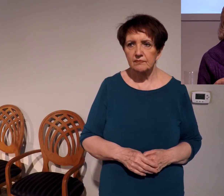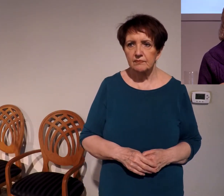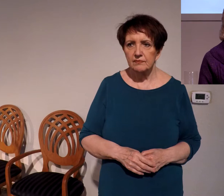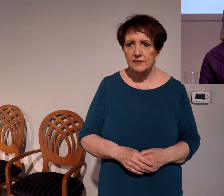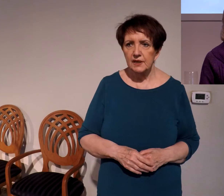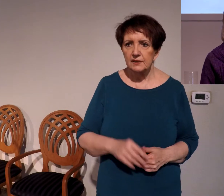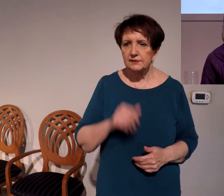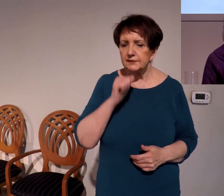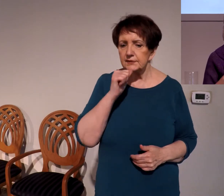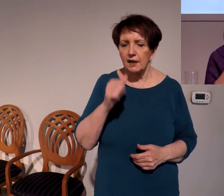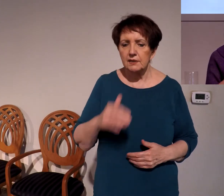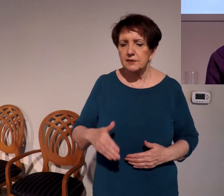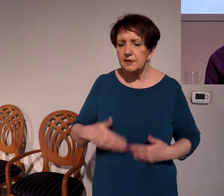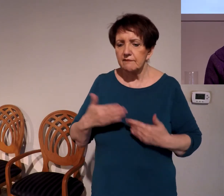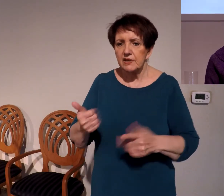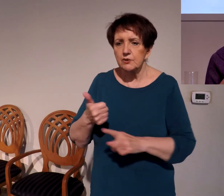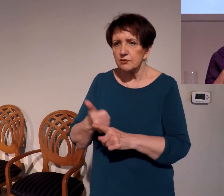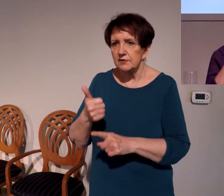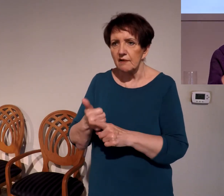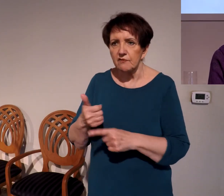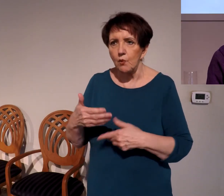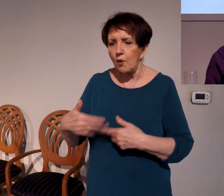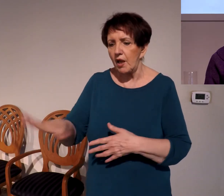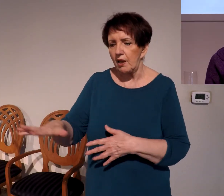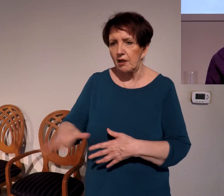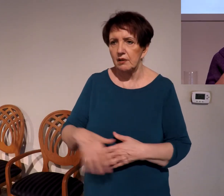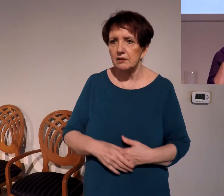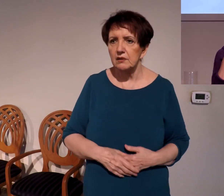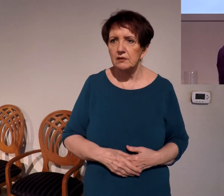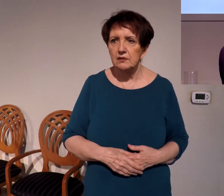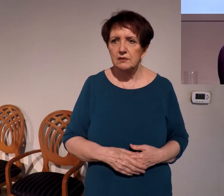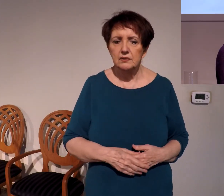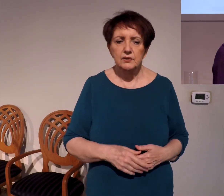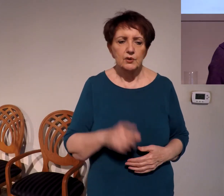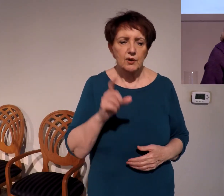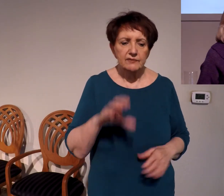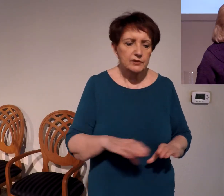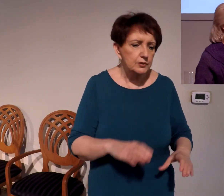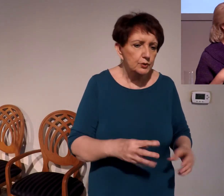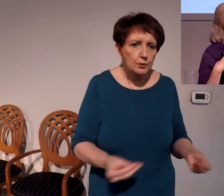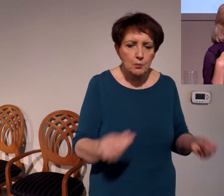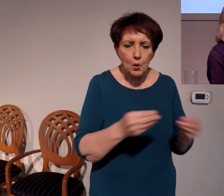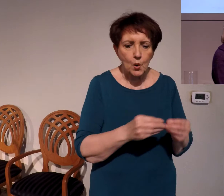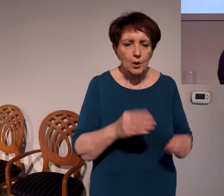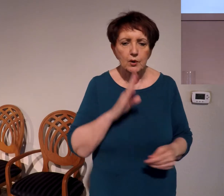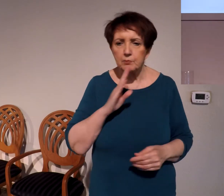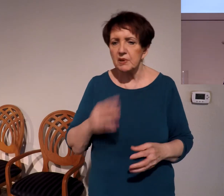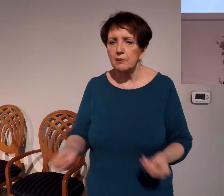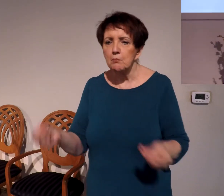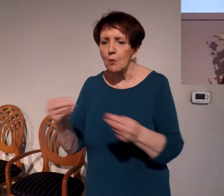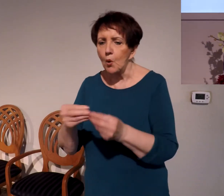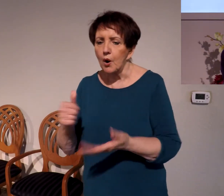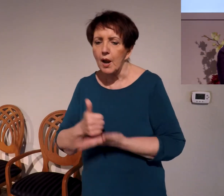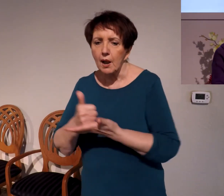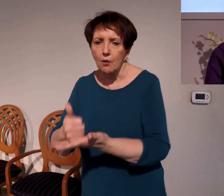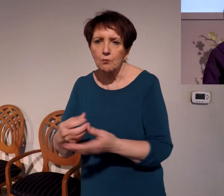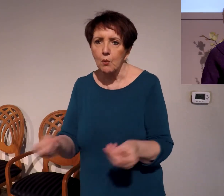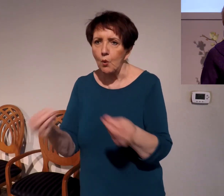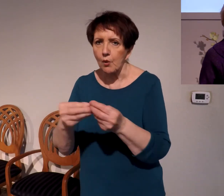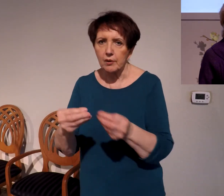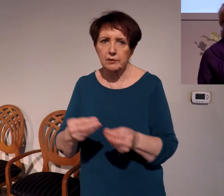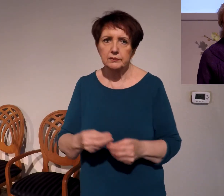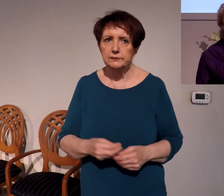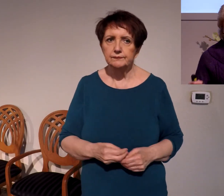away. It's not a martyred, I got to do more, I got to be more, I got to give more, I got to, help more. It's not any of